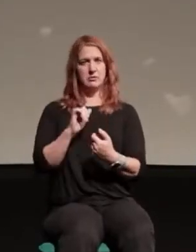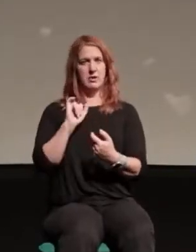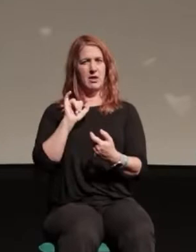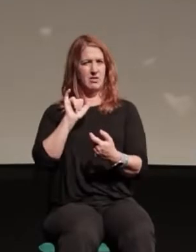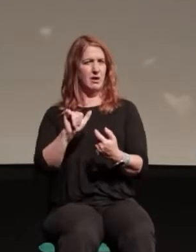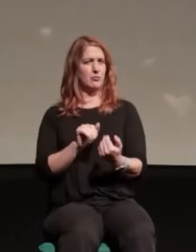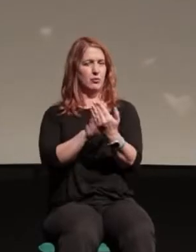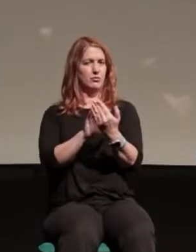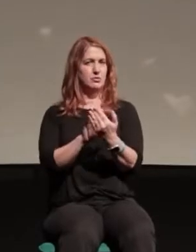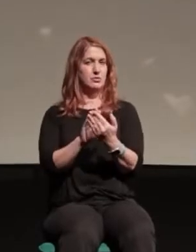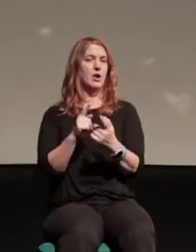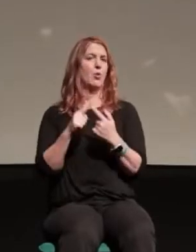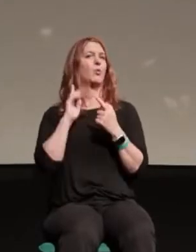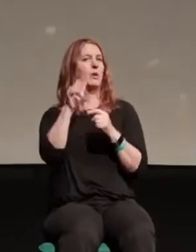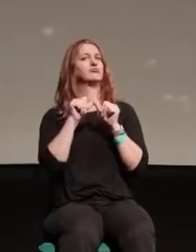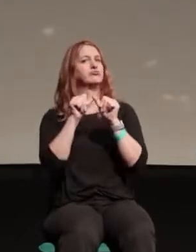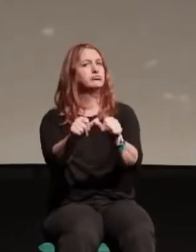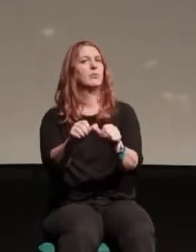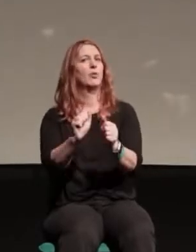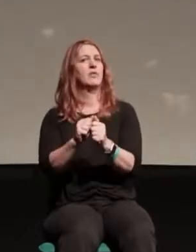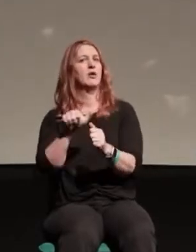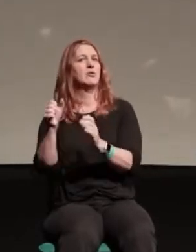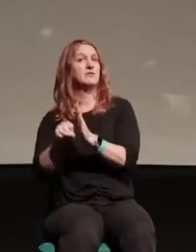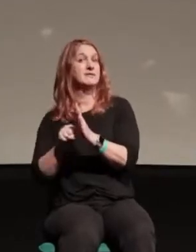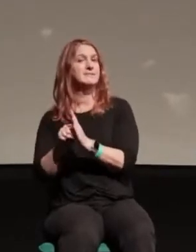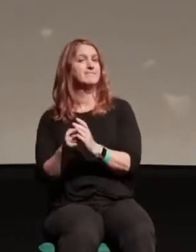had one season and we're going to persist with another.